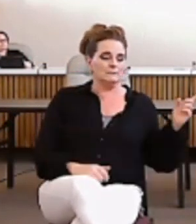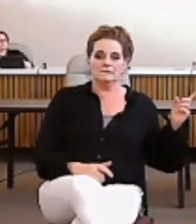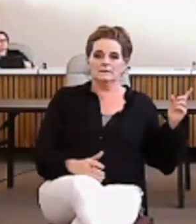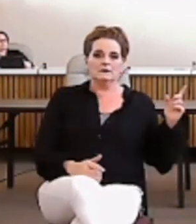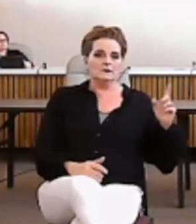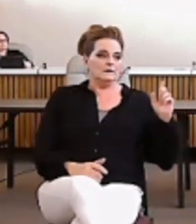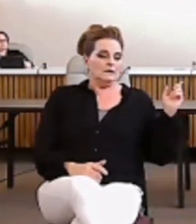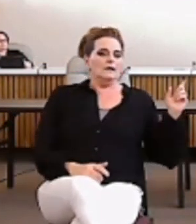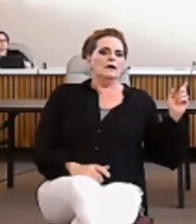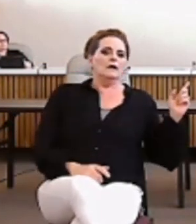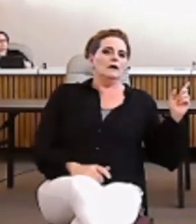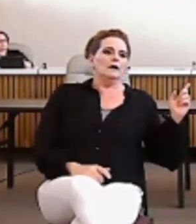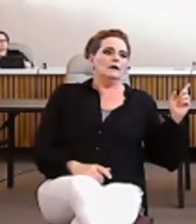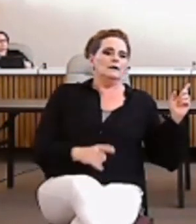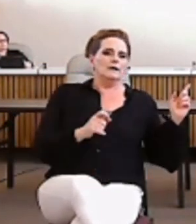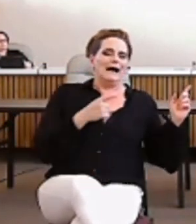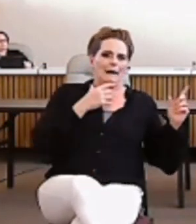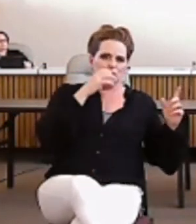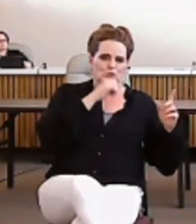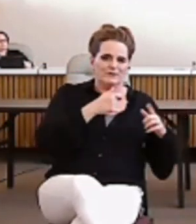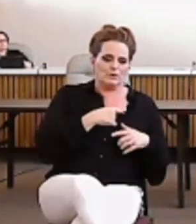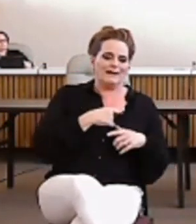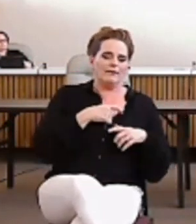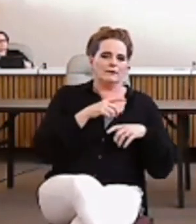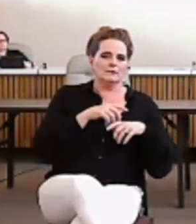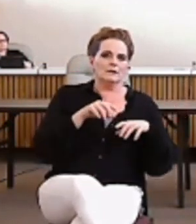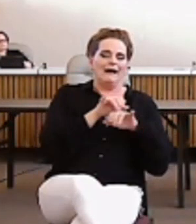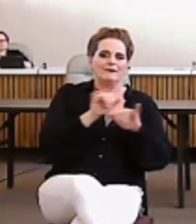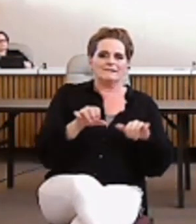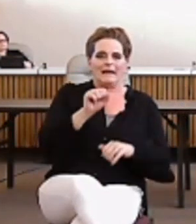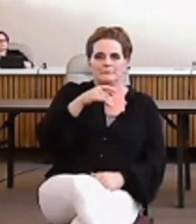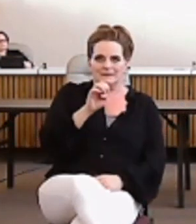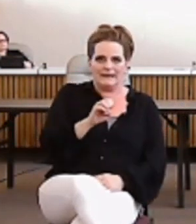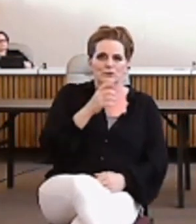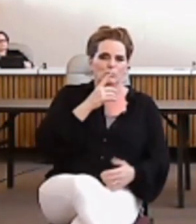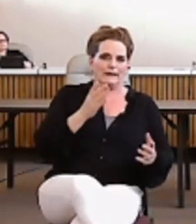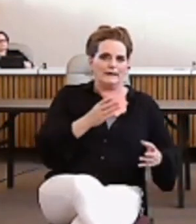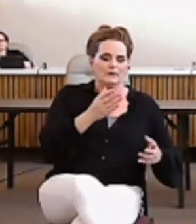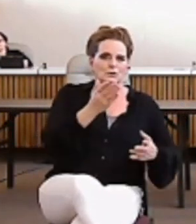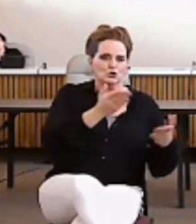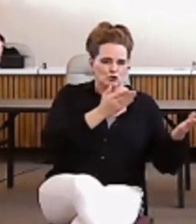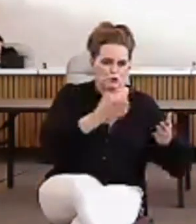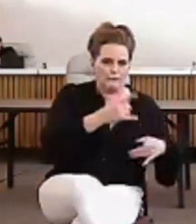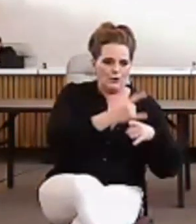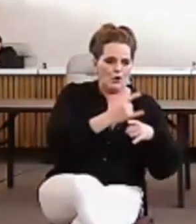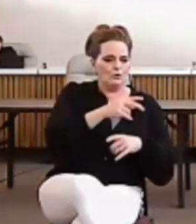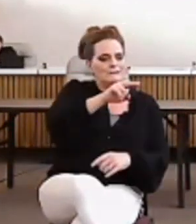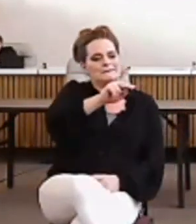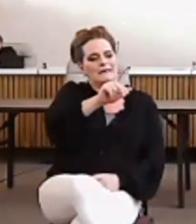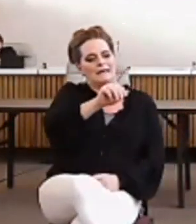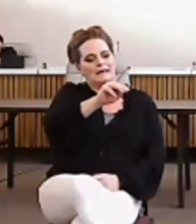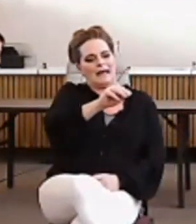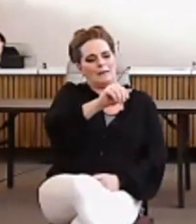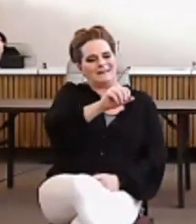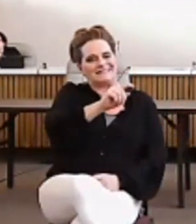hasn't already been asked? Since it's going to be on the same site as the Namaste, do you know, do they serve alcohol? Namasta, I don't believe they serve alcohol.